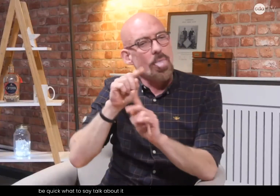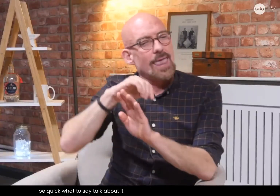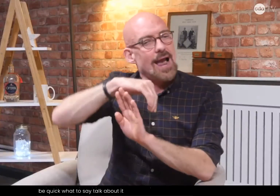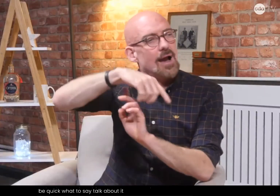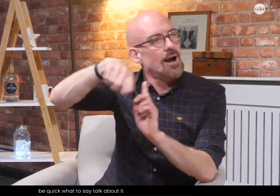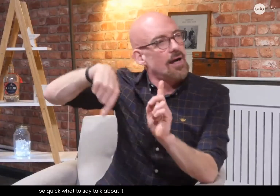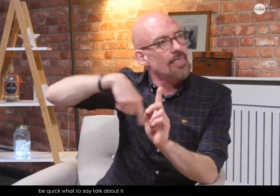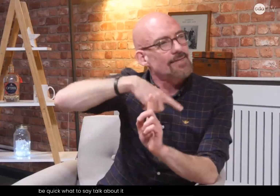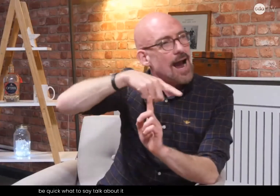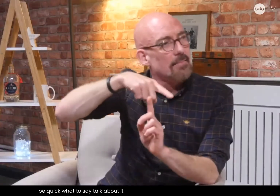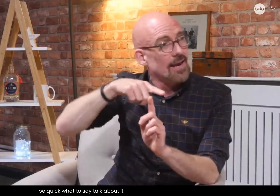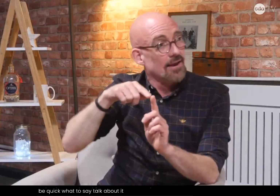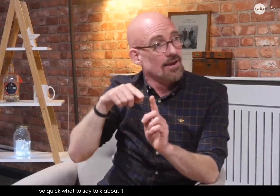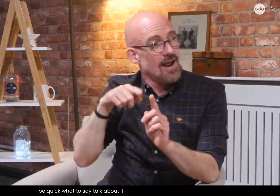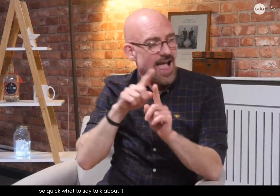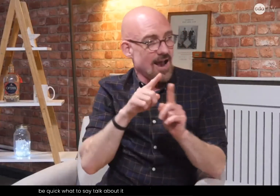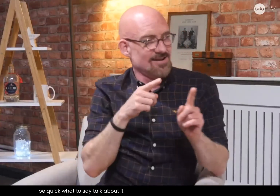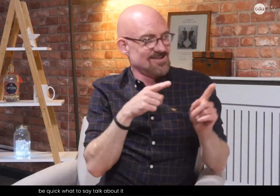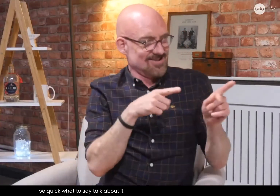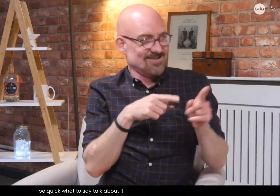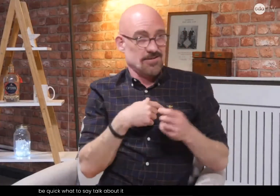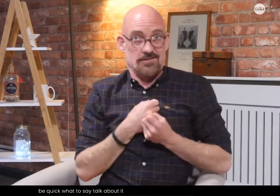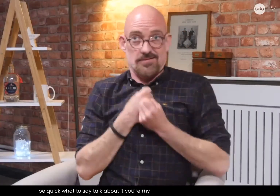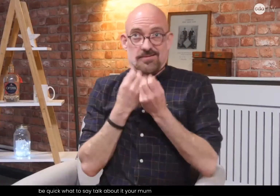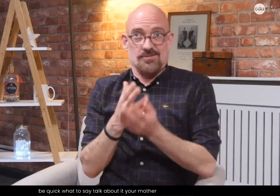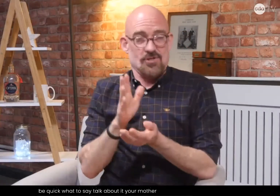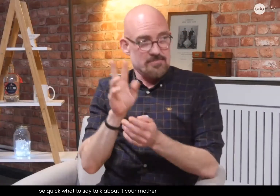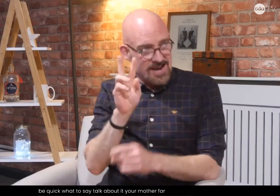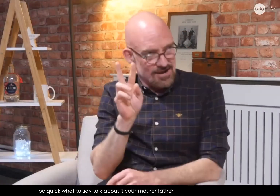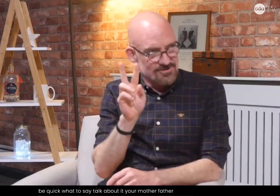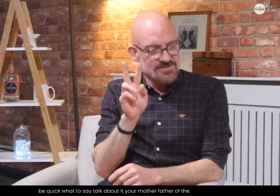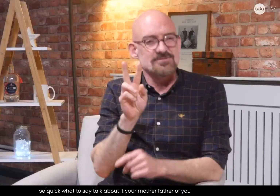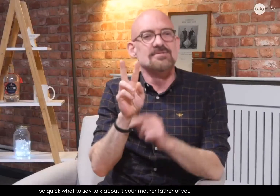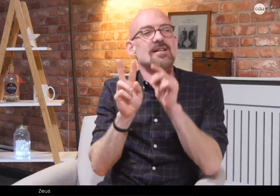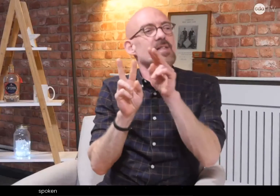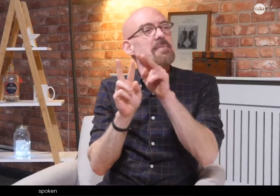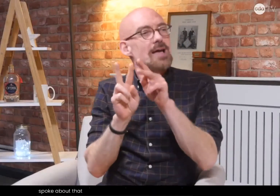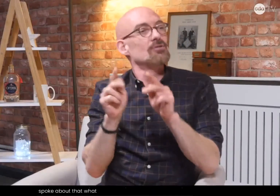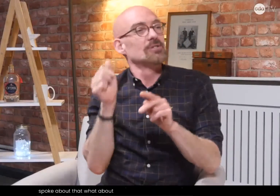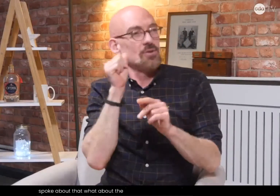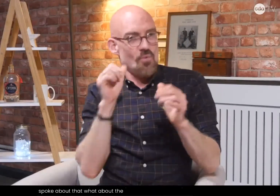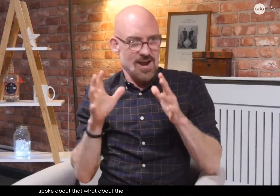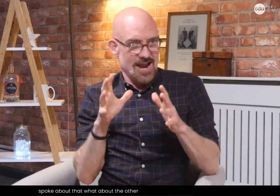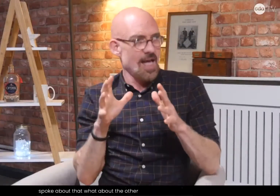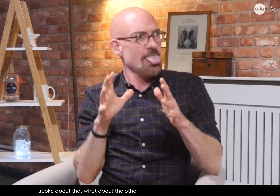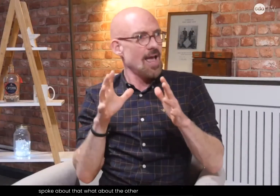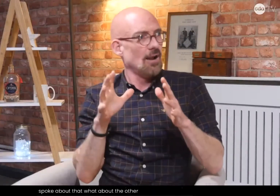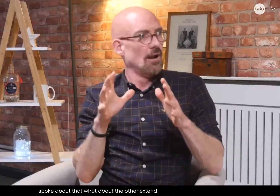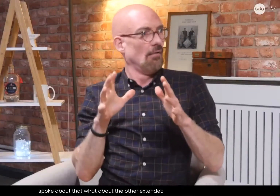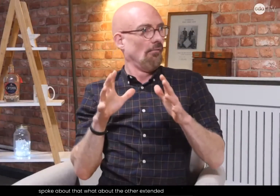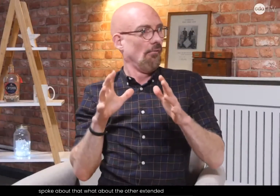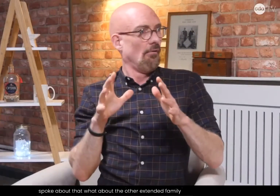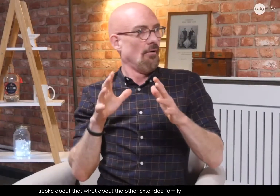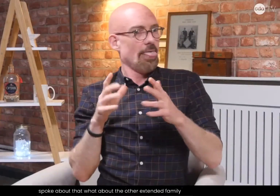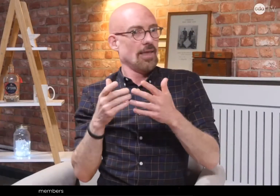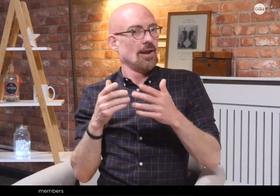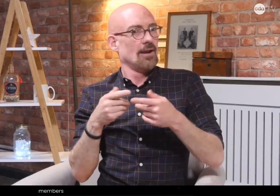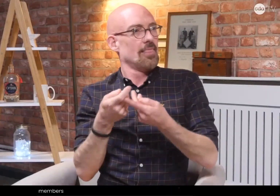So, your mother and father, obviously you've spoken about that. What about the other extended family members? How did they react?